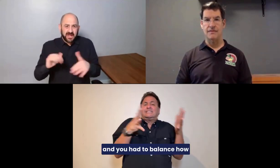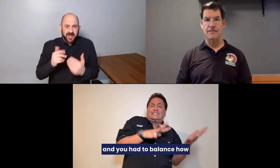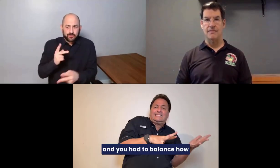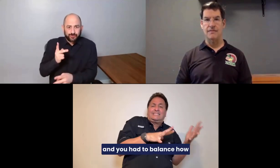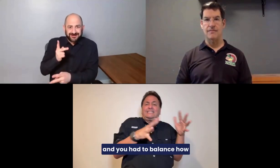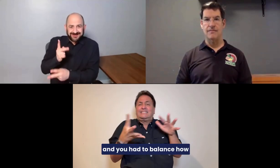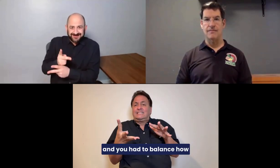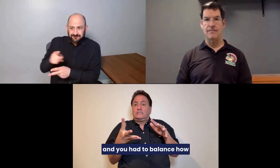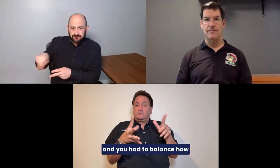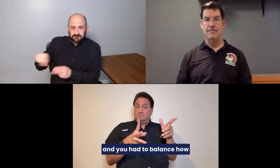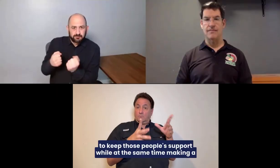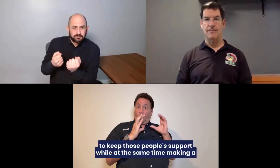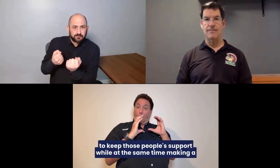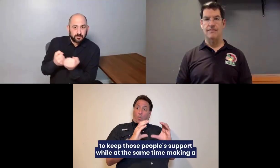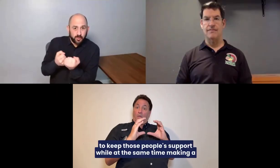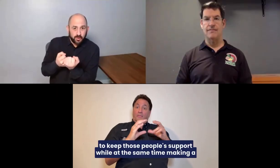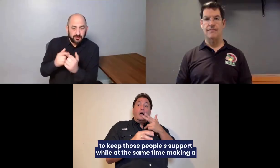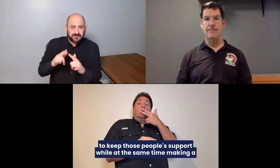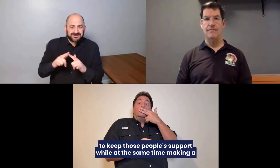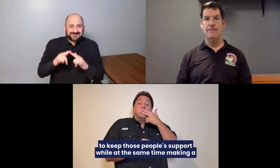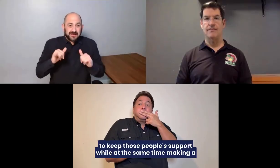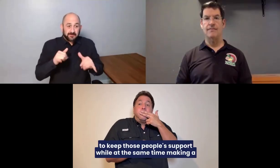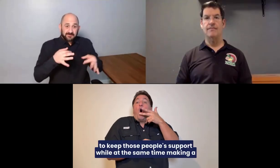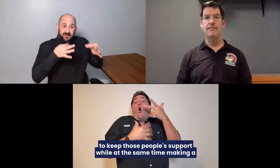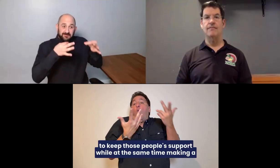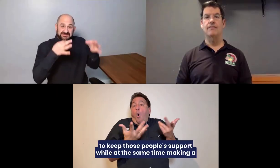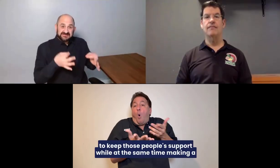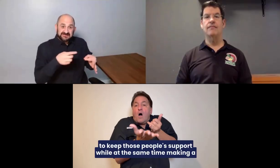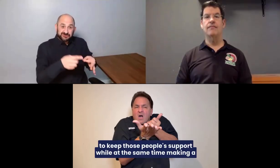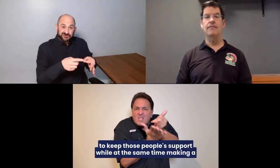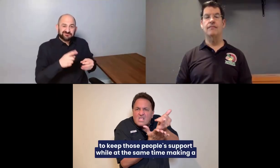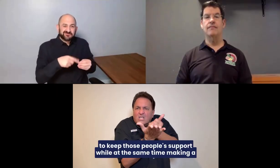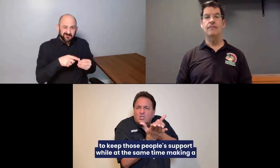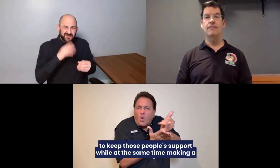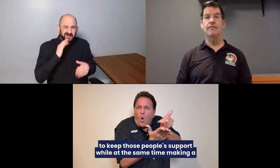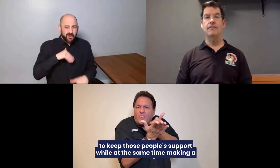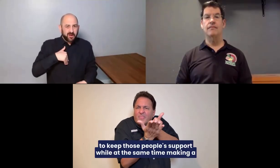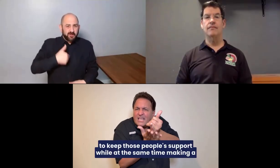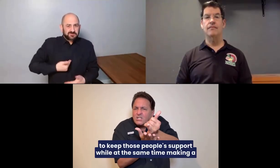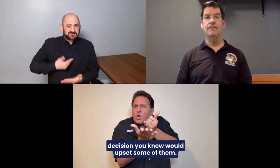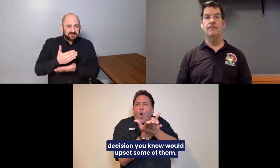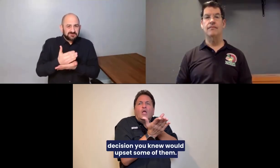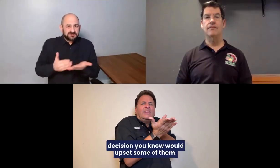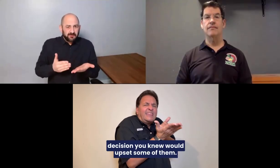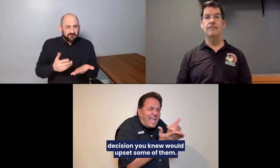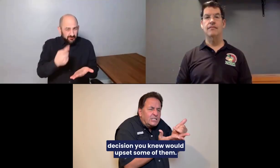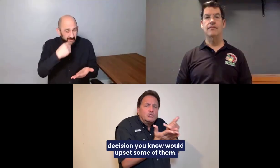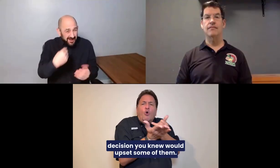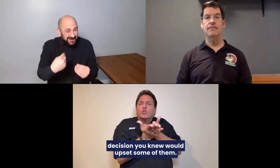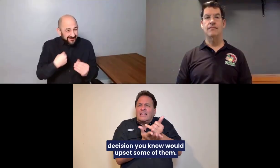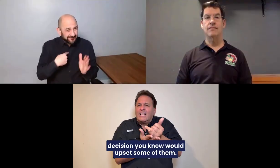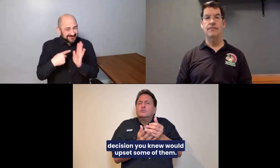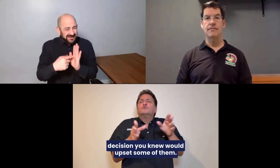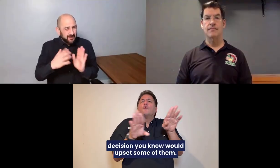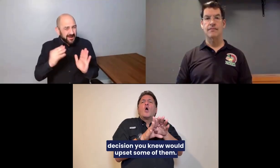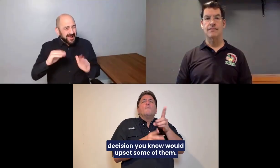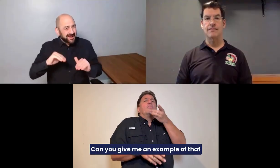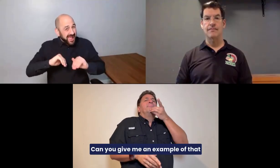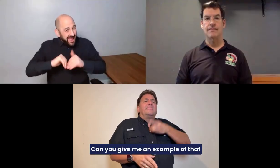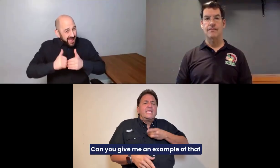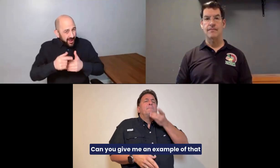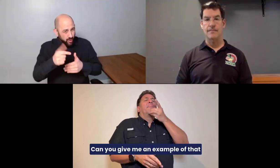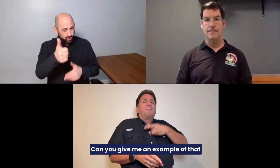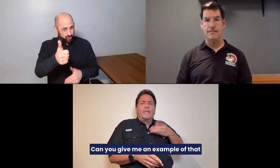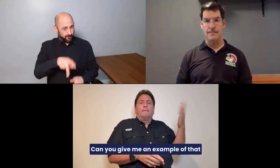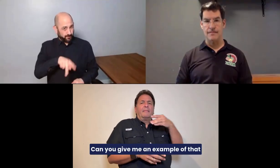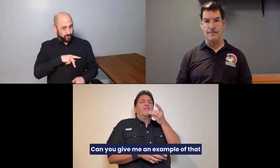to balance how to keep those people's support while at the same time making a decision that you knew would upset some of them? Can